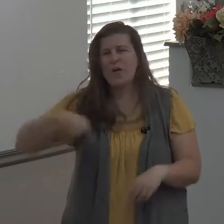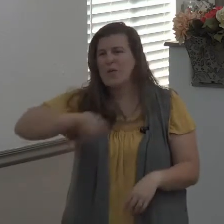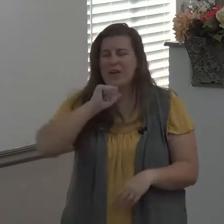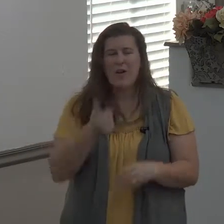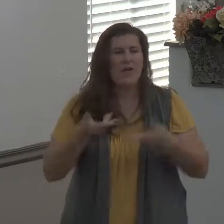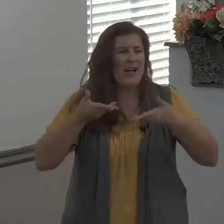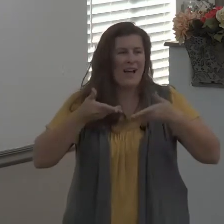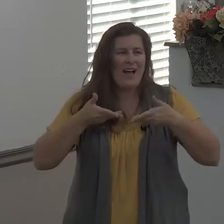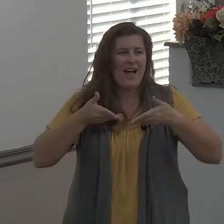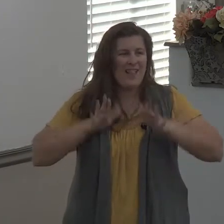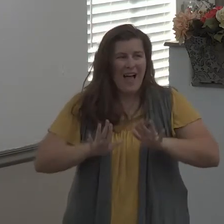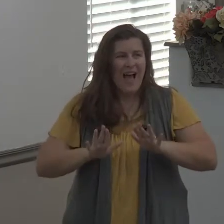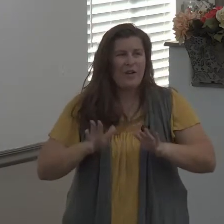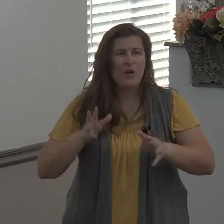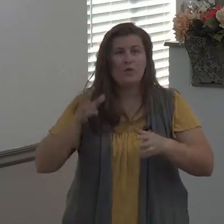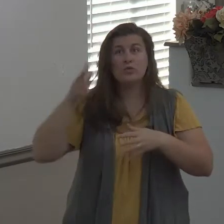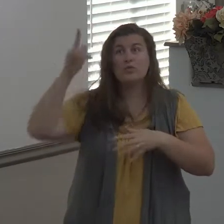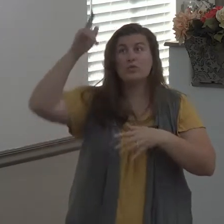Got one.